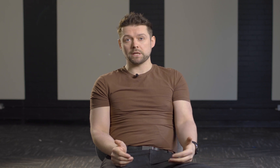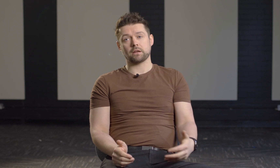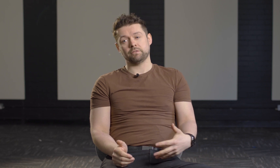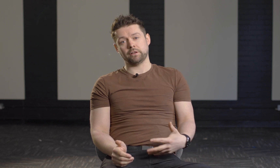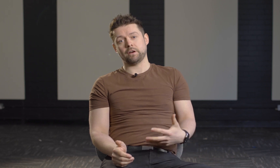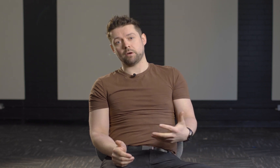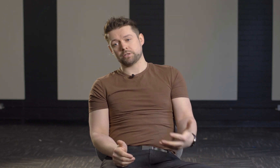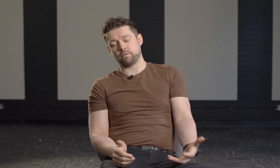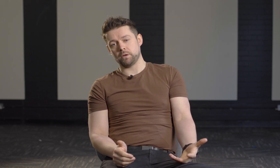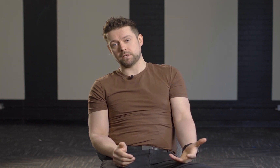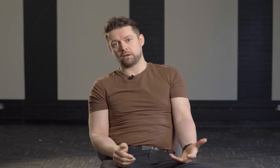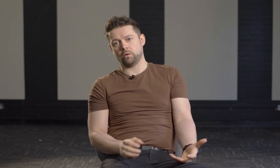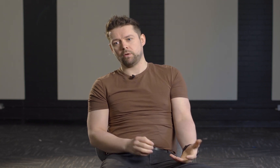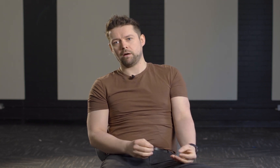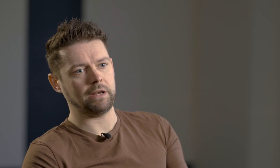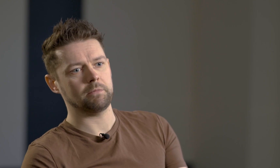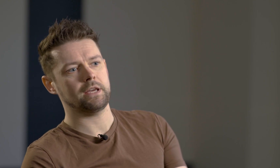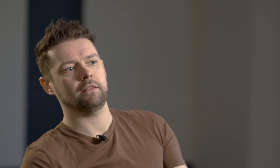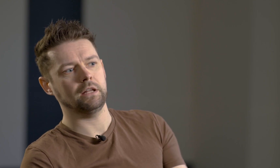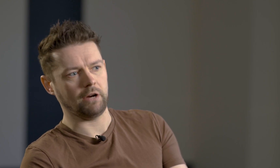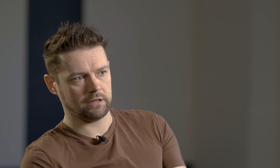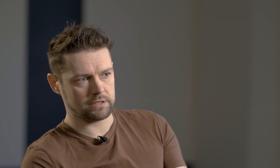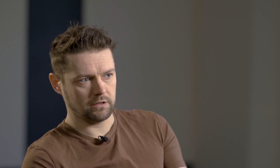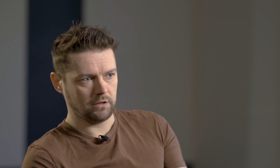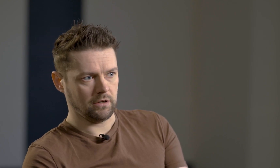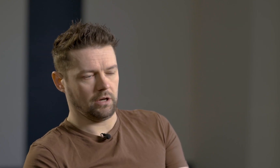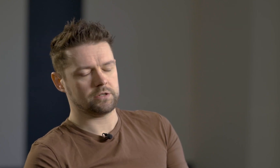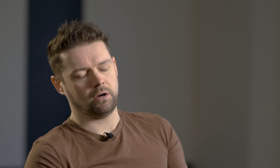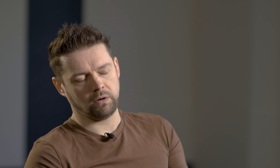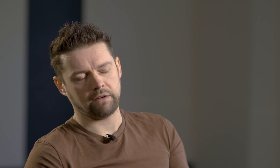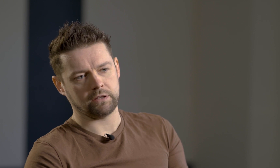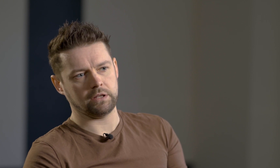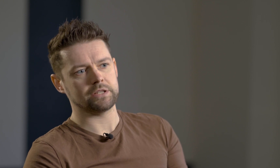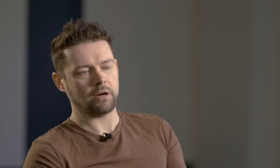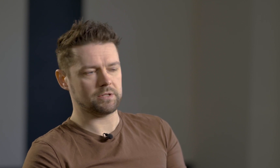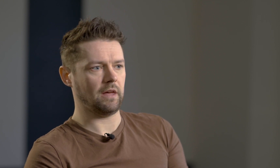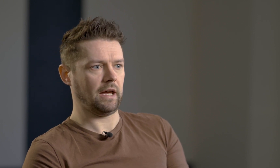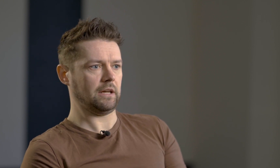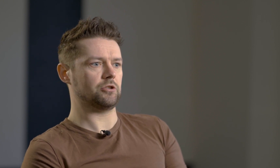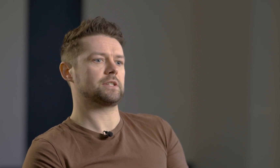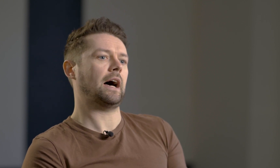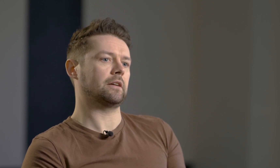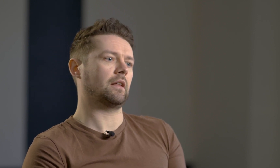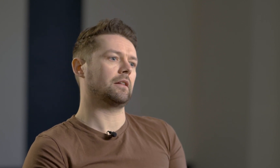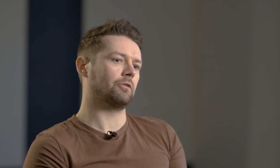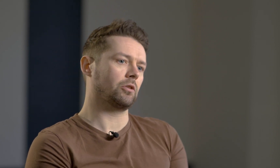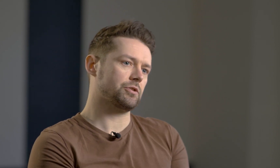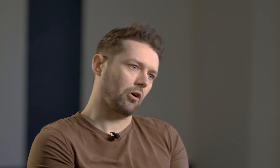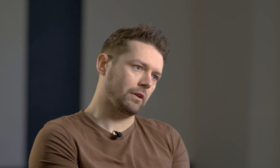music and feel the vibrations of the music without being able to hear the lyrics. And so having the interpreter there is just adding that lyrical